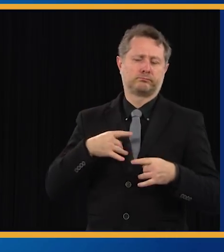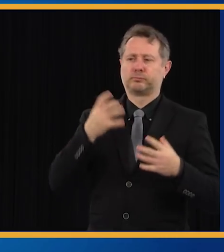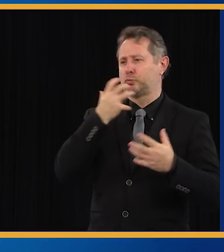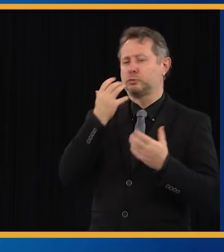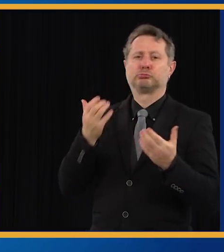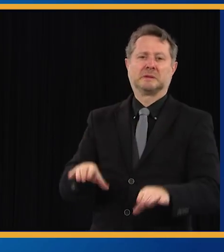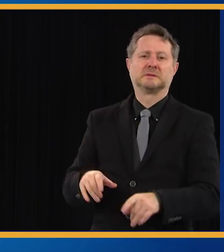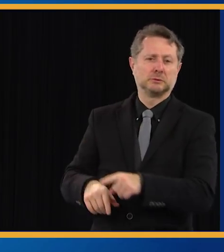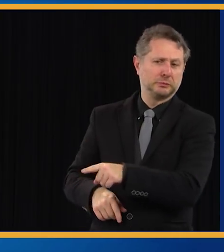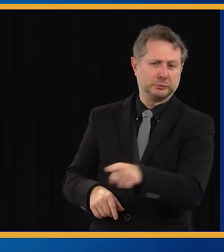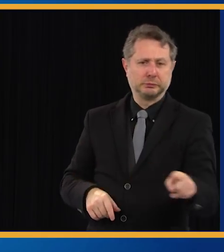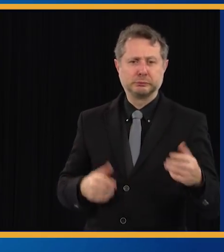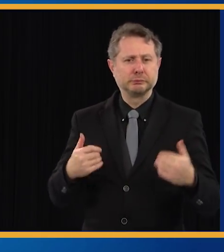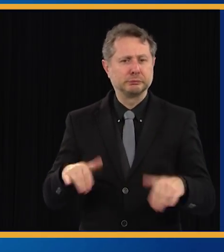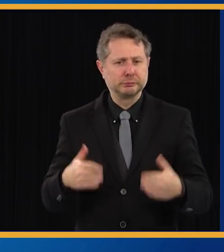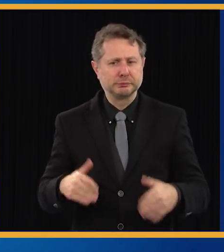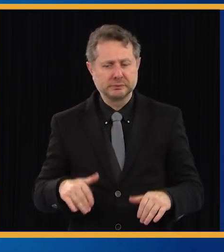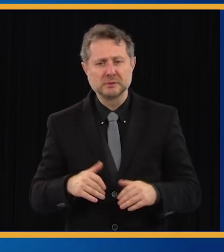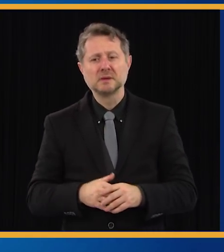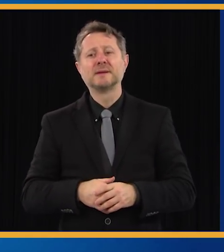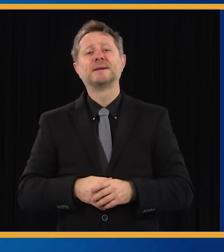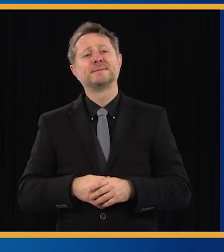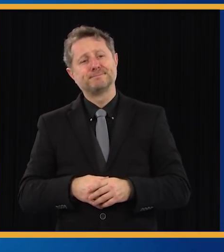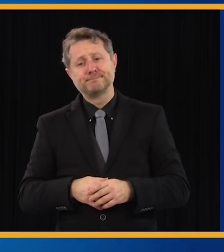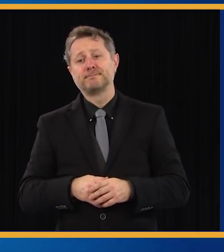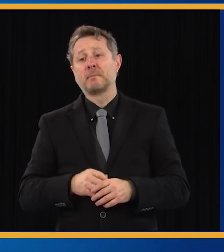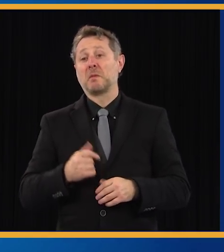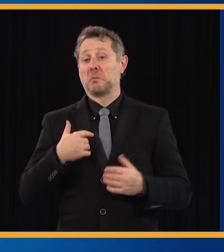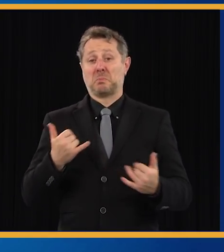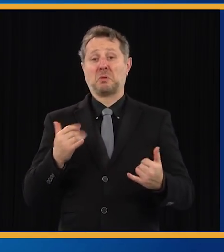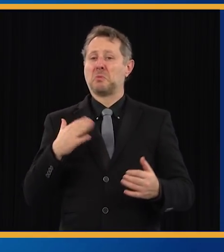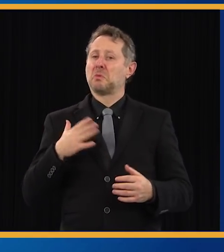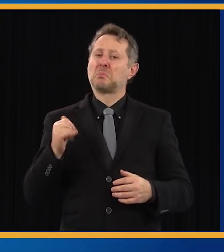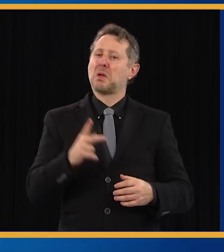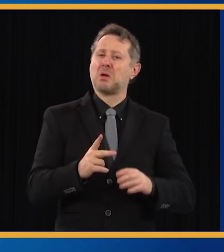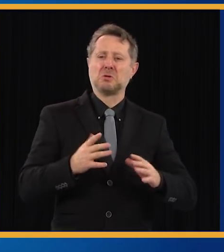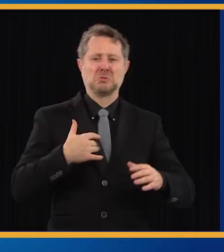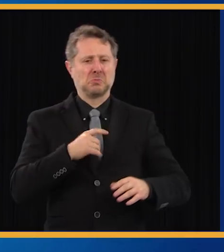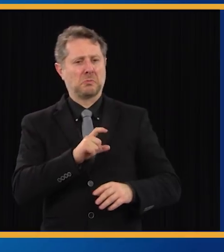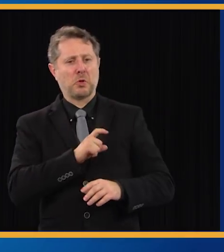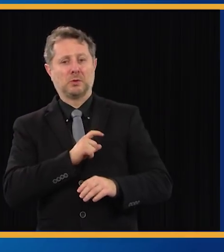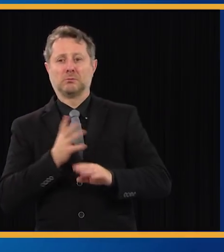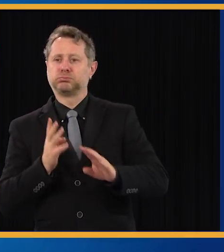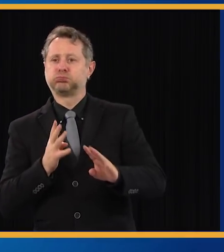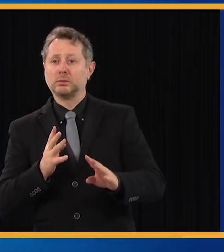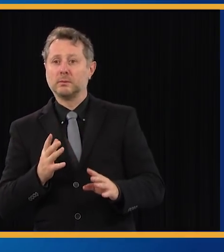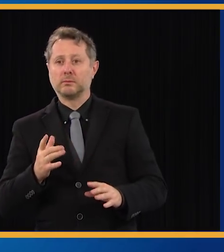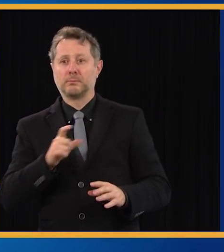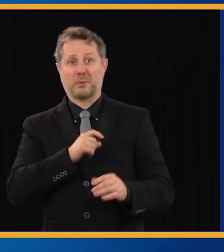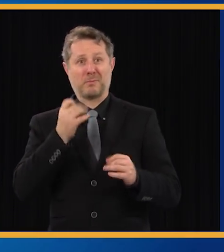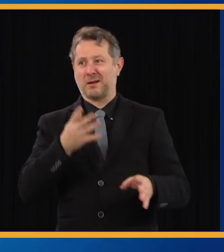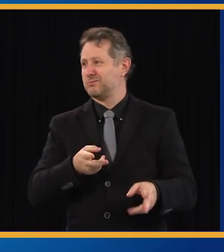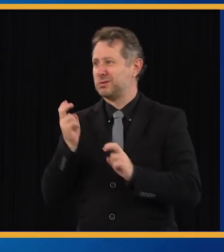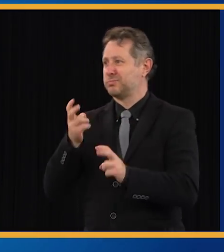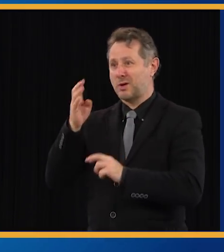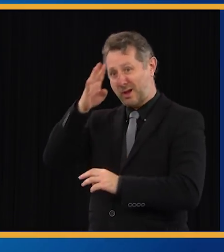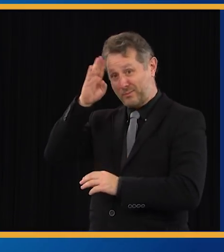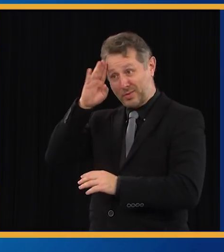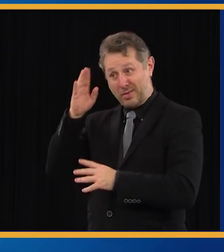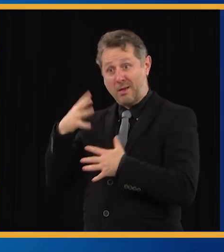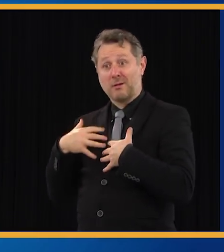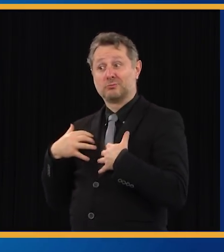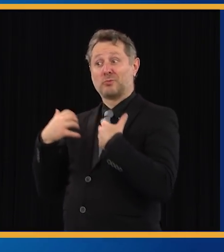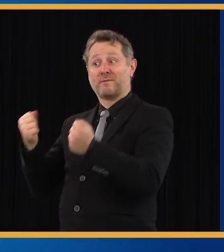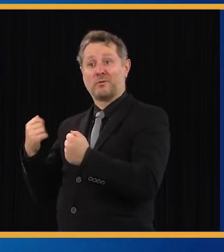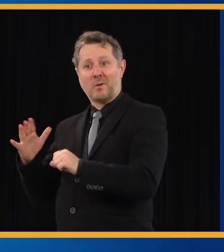attendance rate is now good again. Many were out sick, but we want to know exactly where